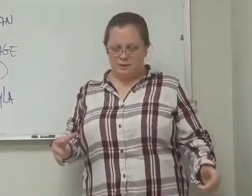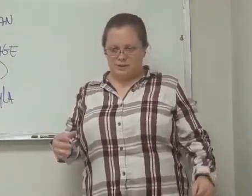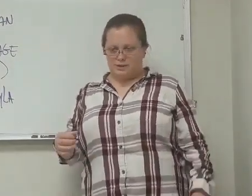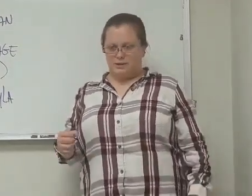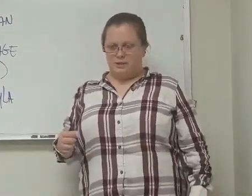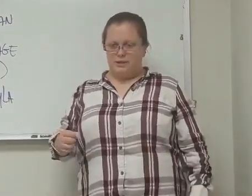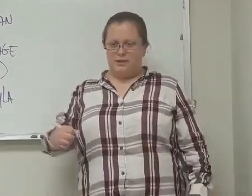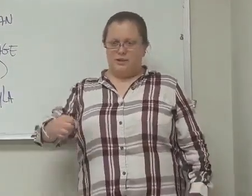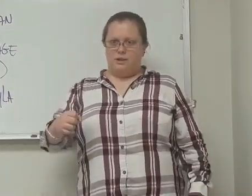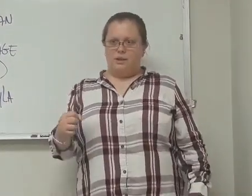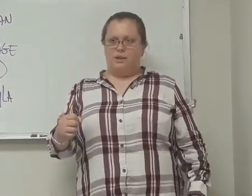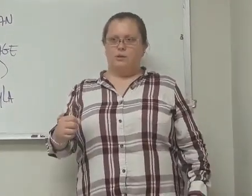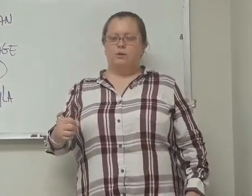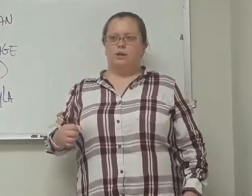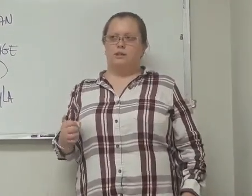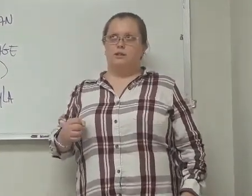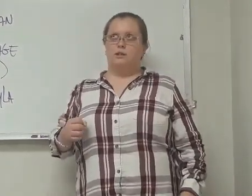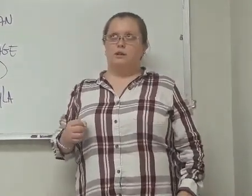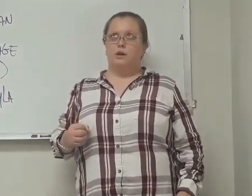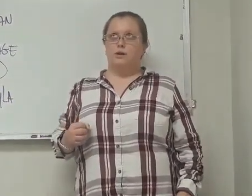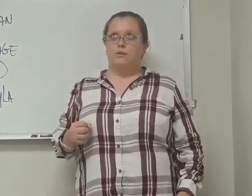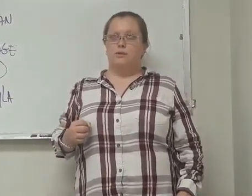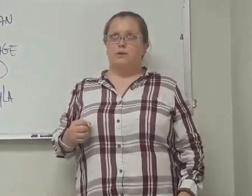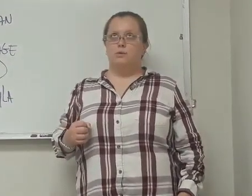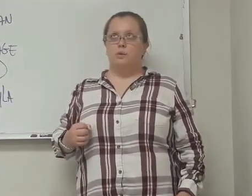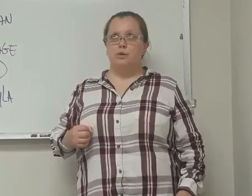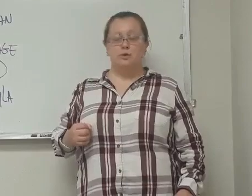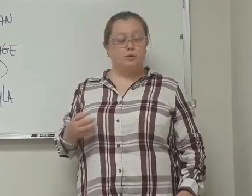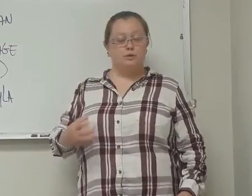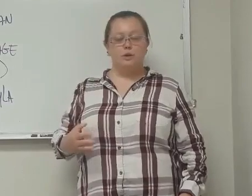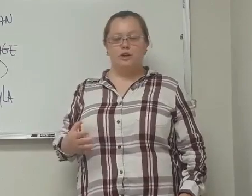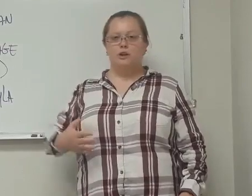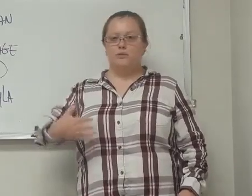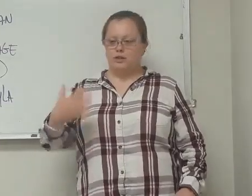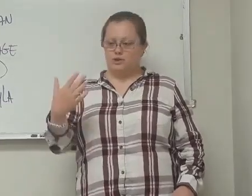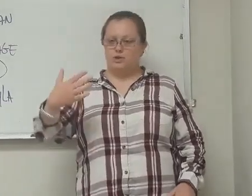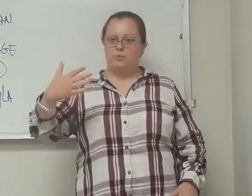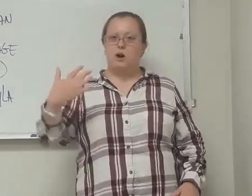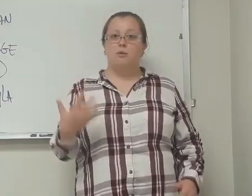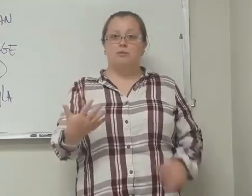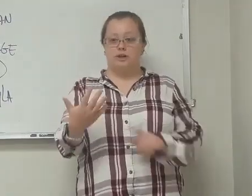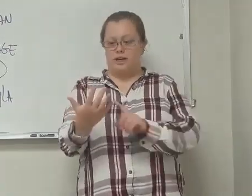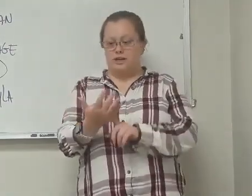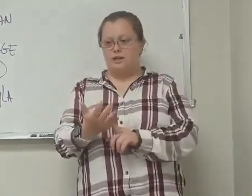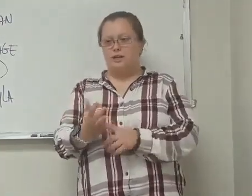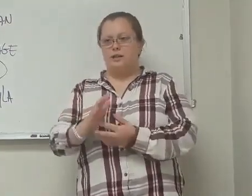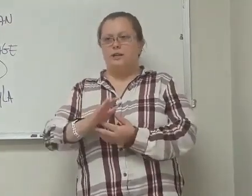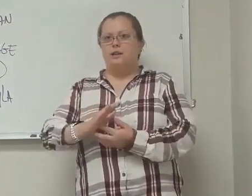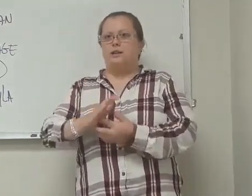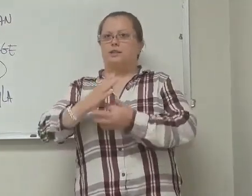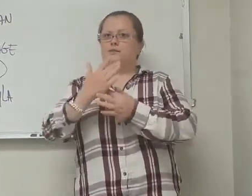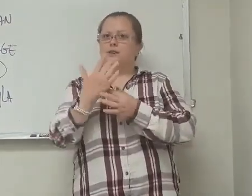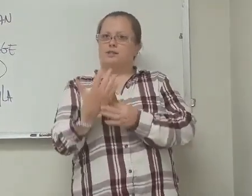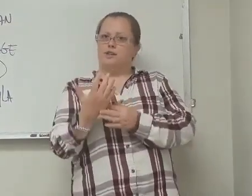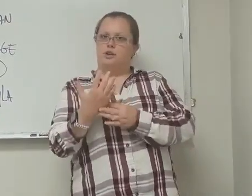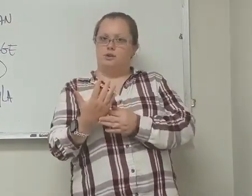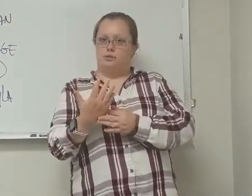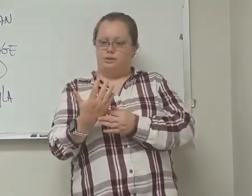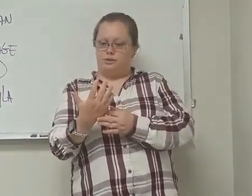numbers. And with 1 through 4, you're going to make sure the palm of your hand is facing you.